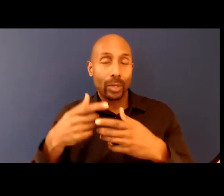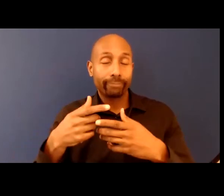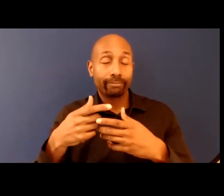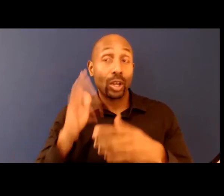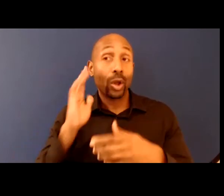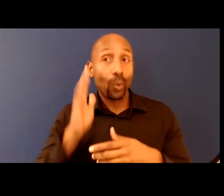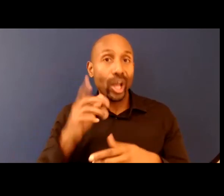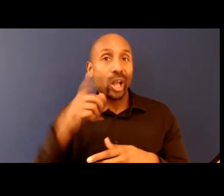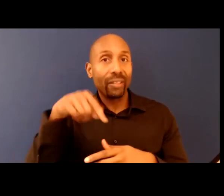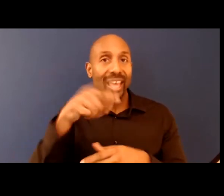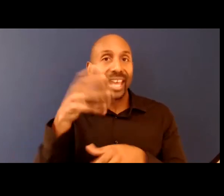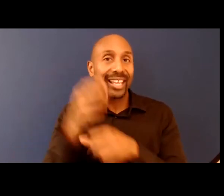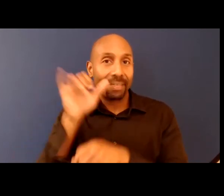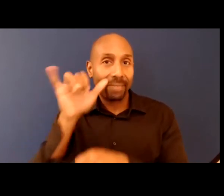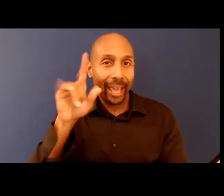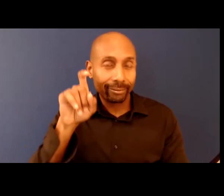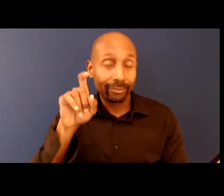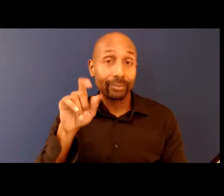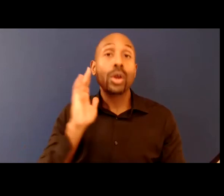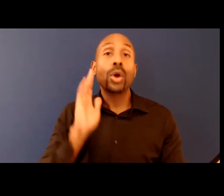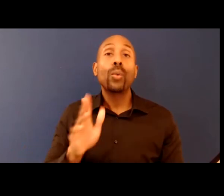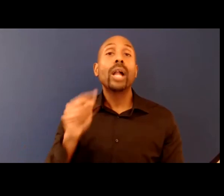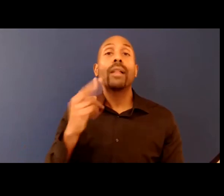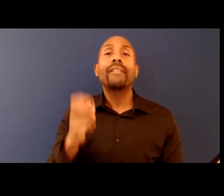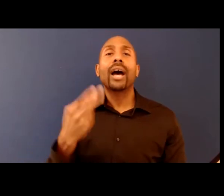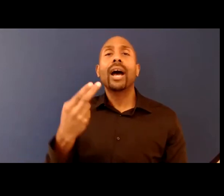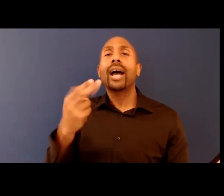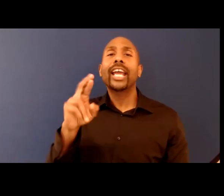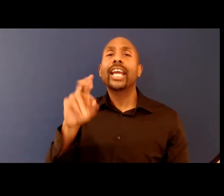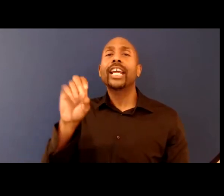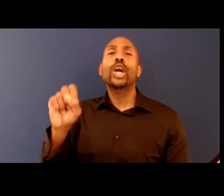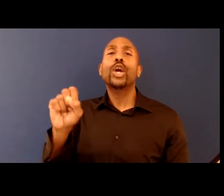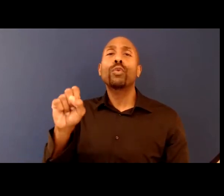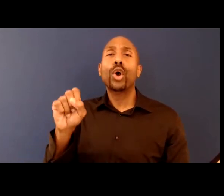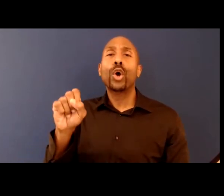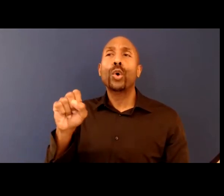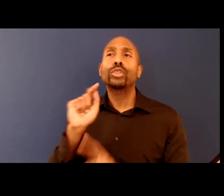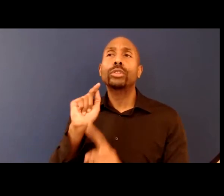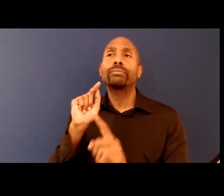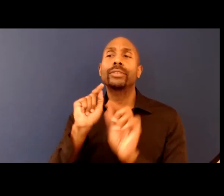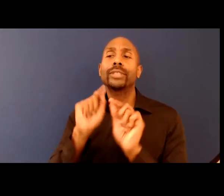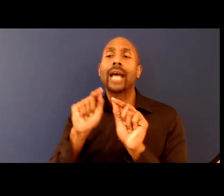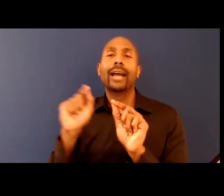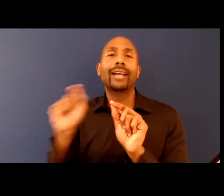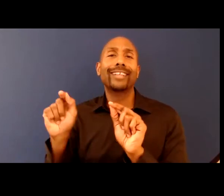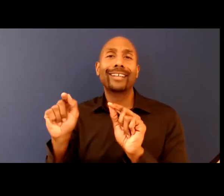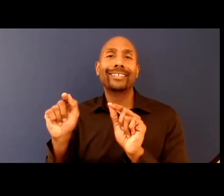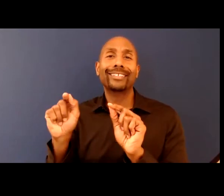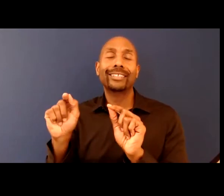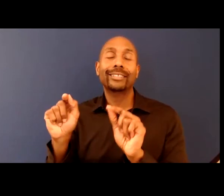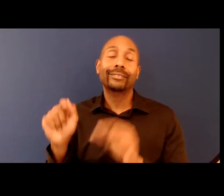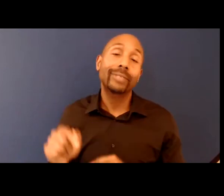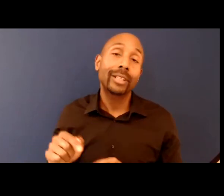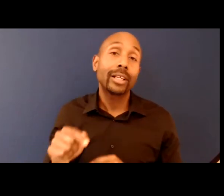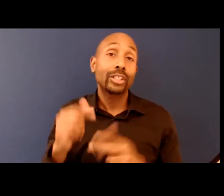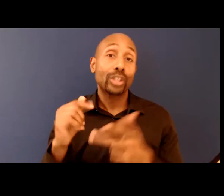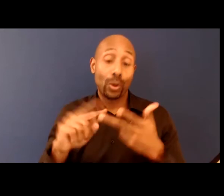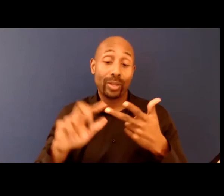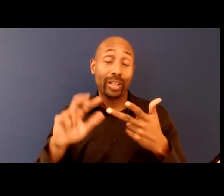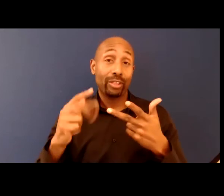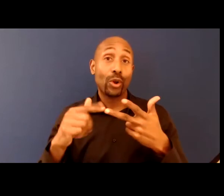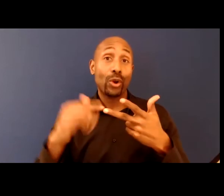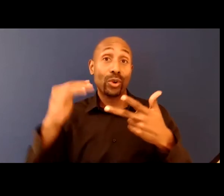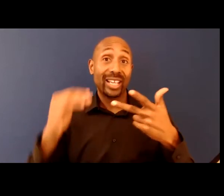I want you to make now a third list, and you are going to label this list conflict.